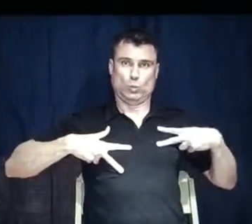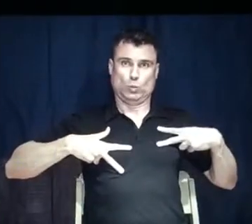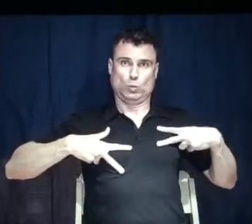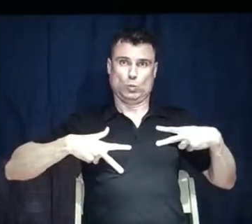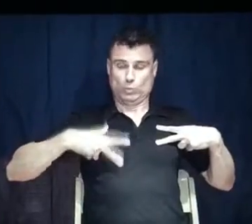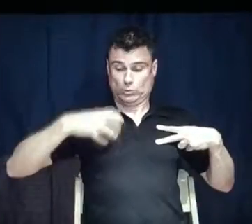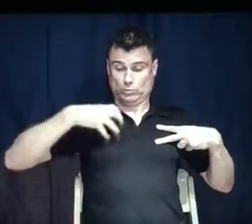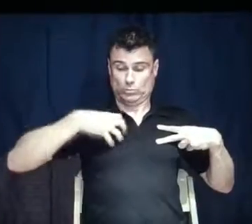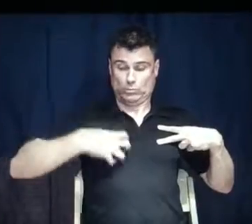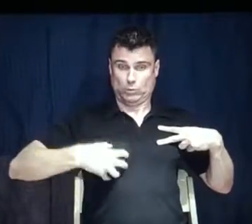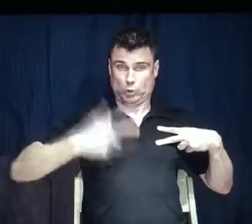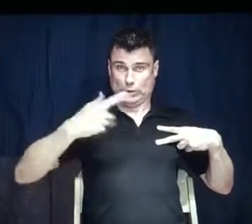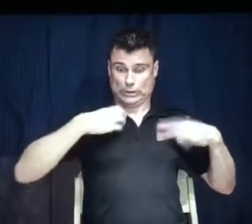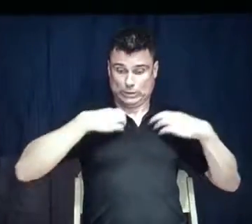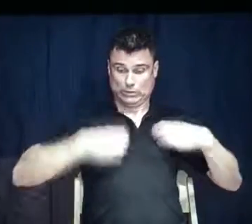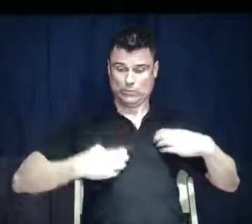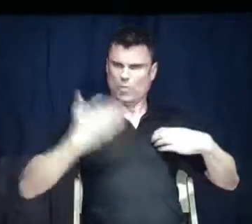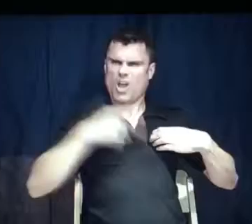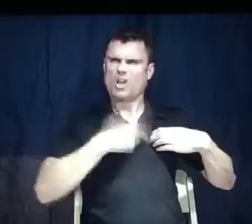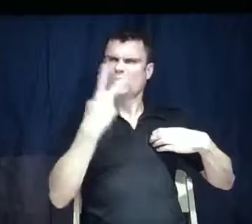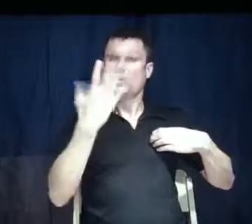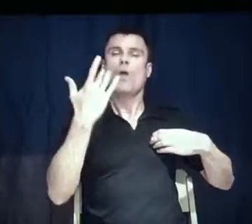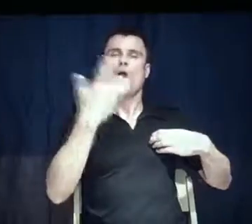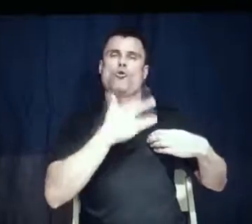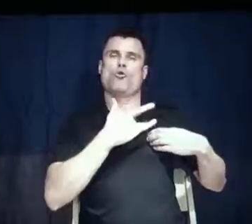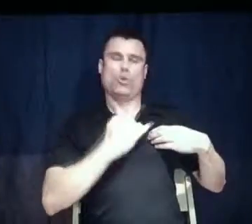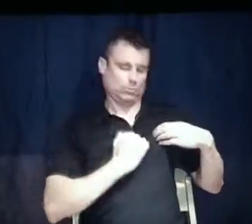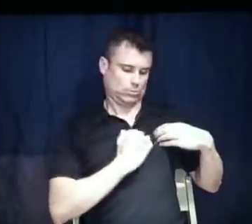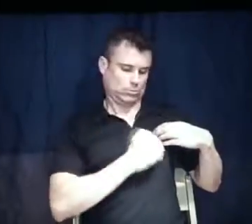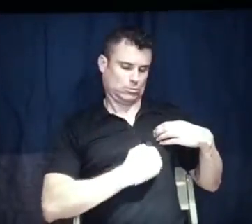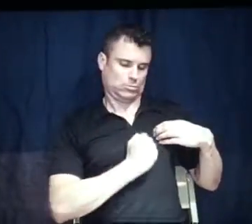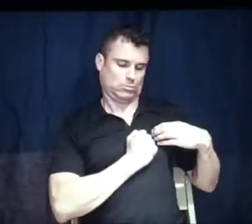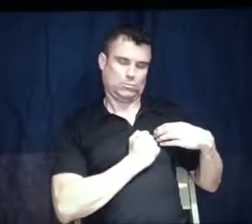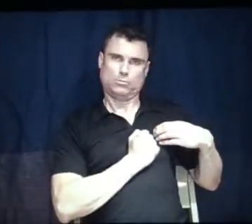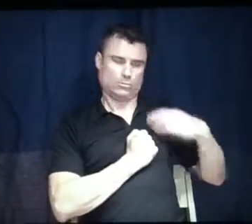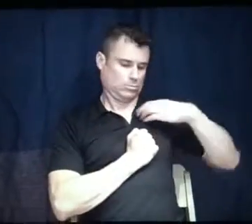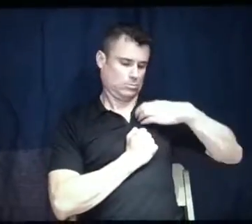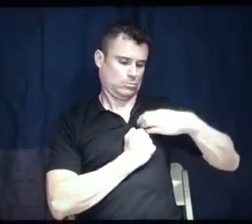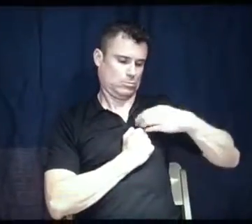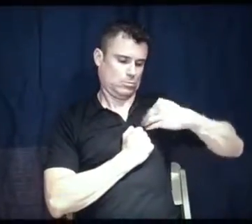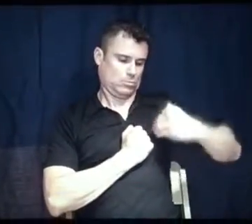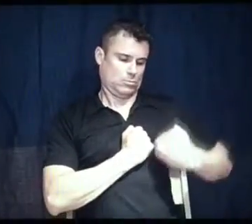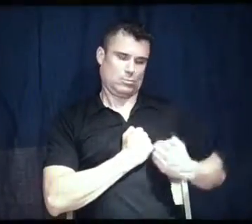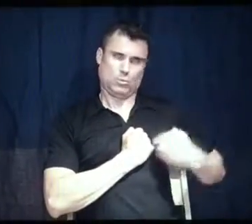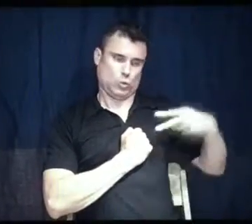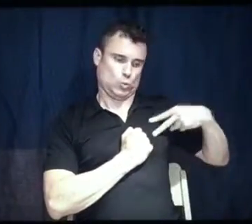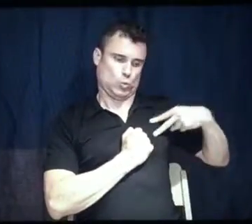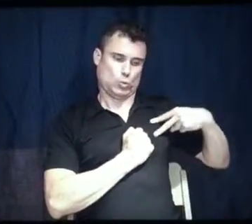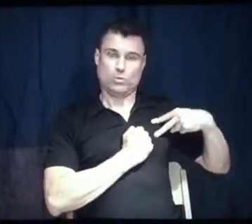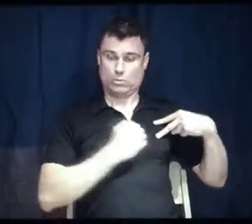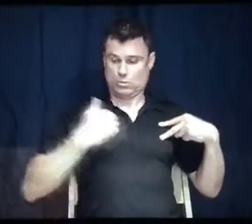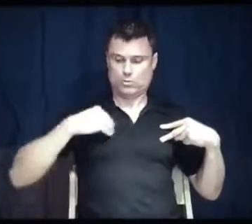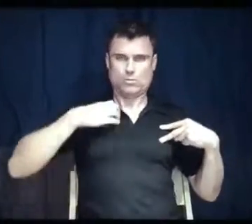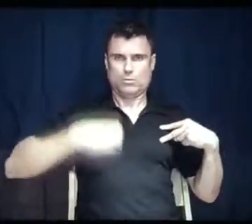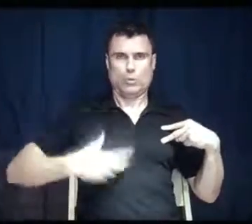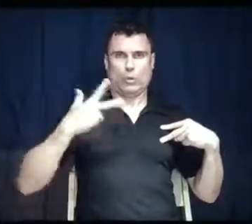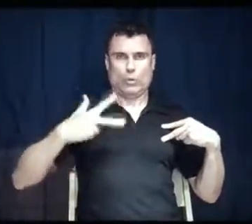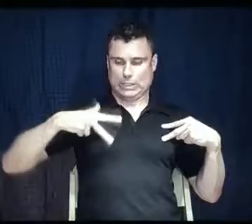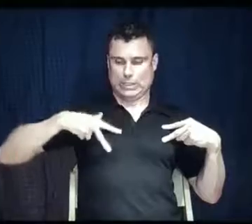Now, as you may know, the lungs are separated into lobes, and the right side has 3 and the left 2. The reason for the left